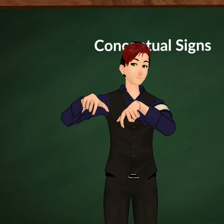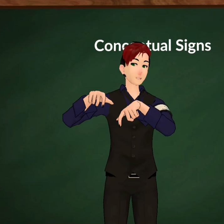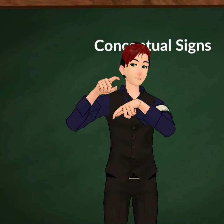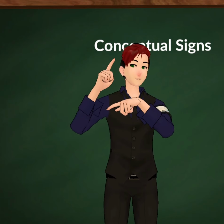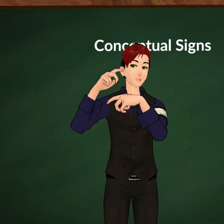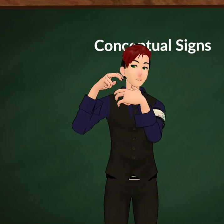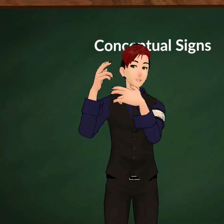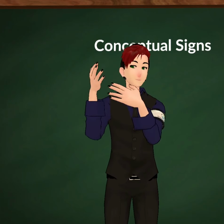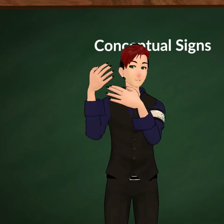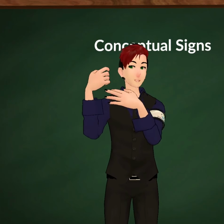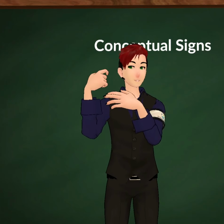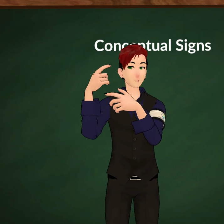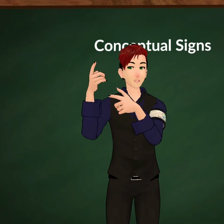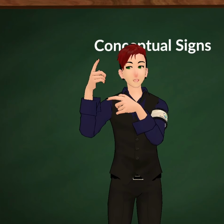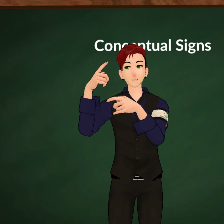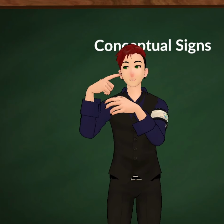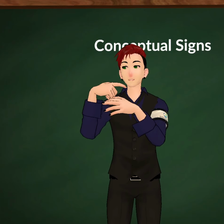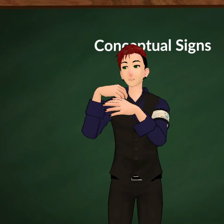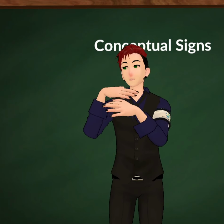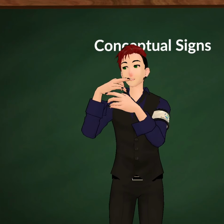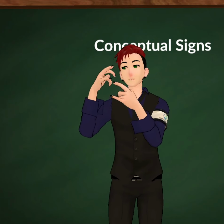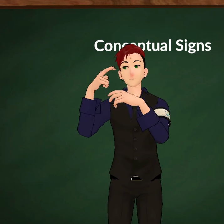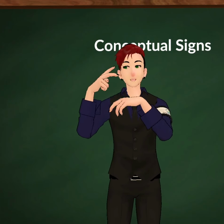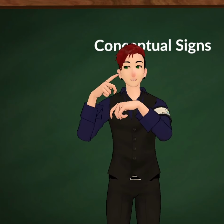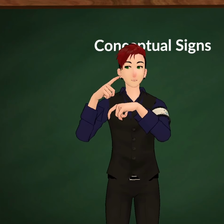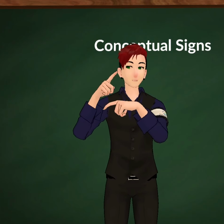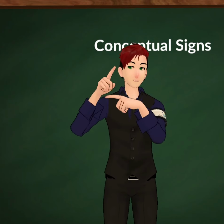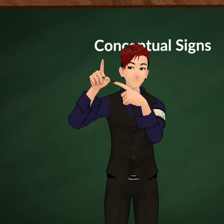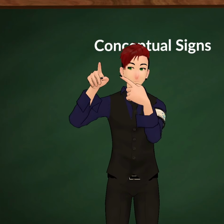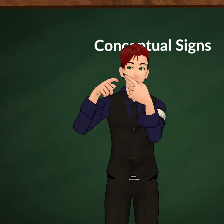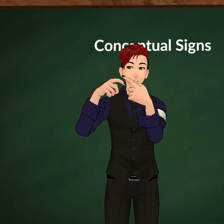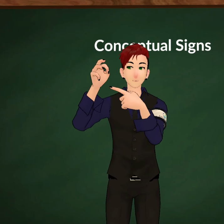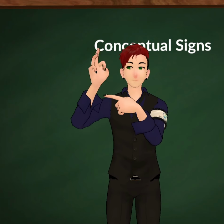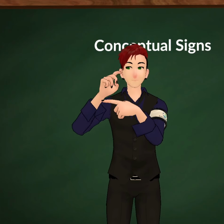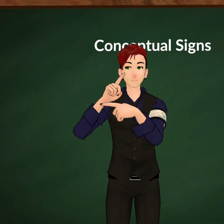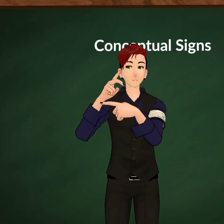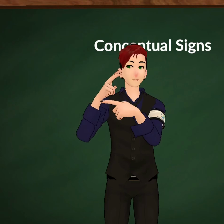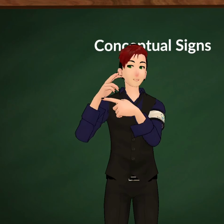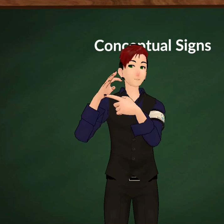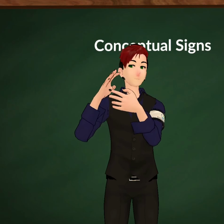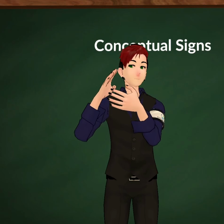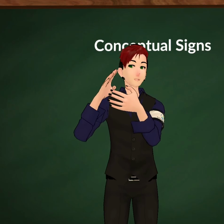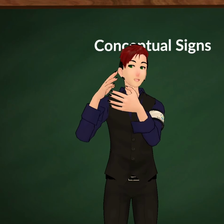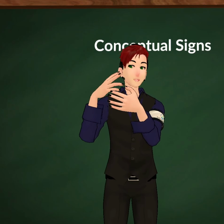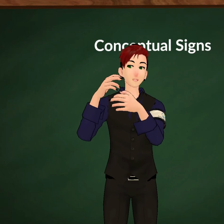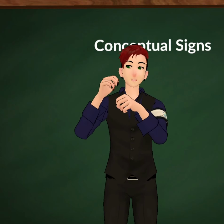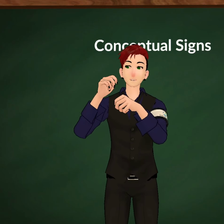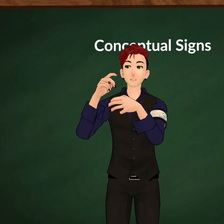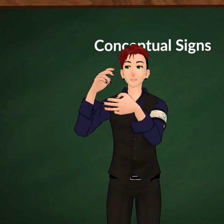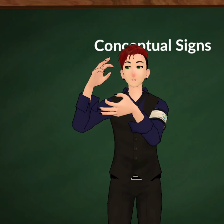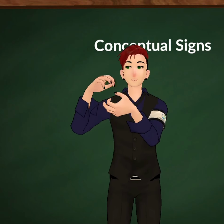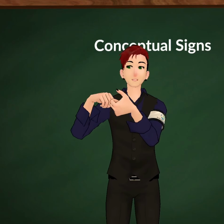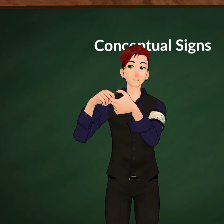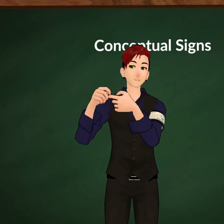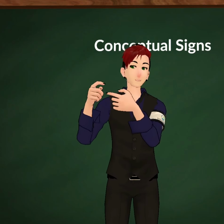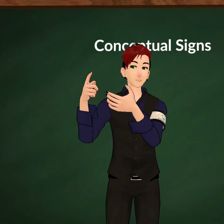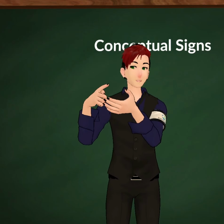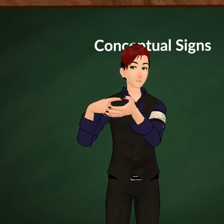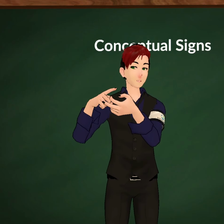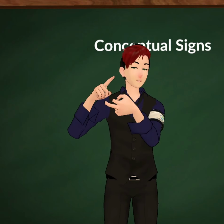who has been on like break for a while, he said he's going to be coming back soon. When he's back, I actually kind of want to collaborate with him a little